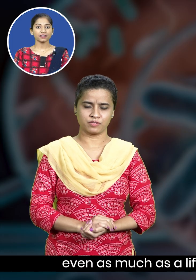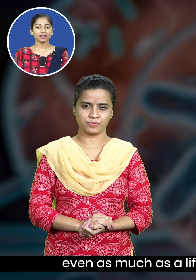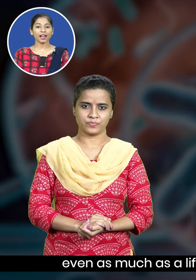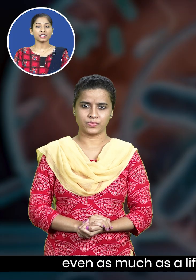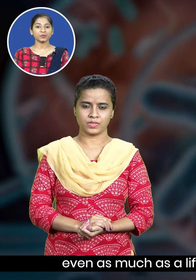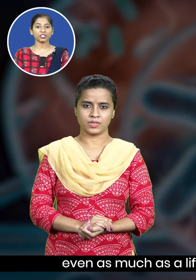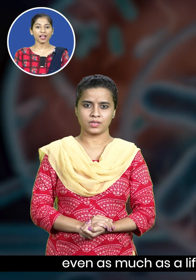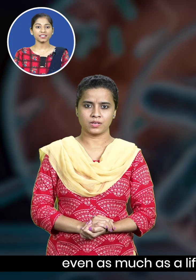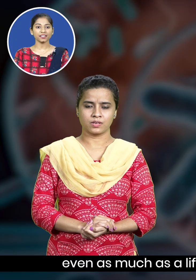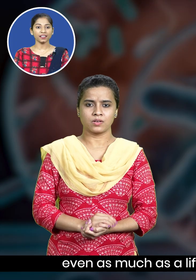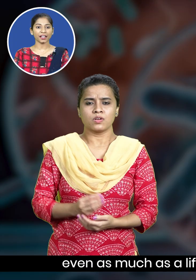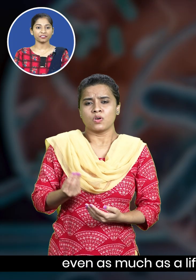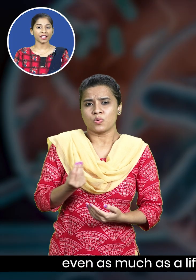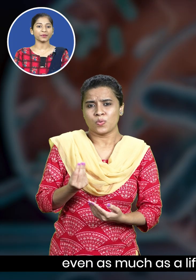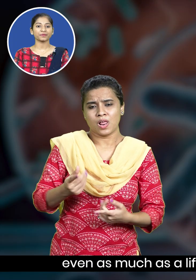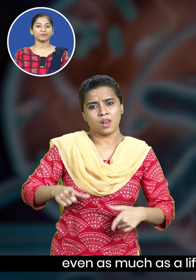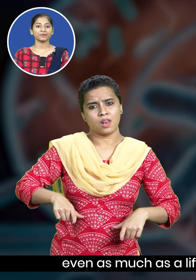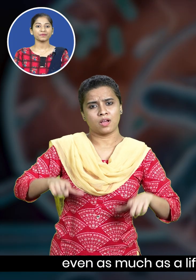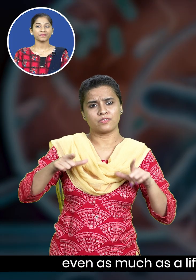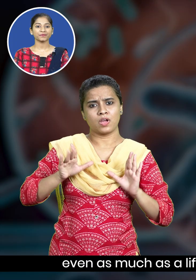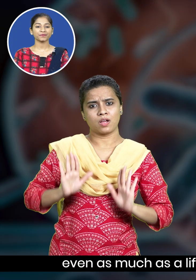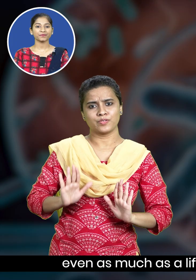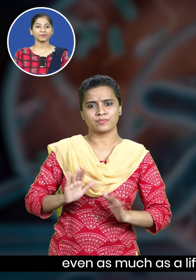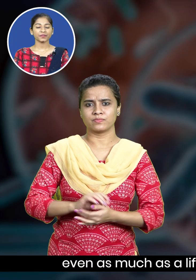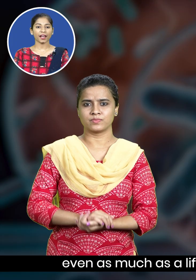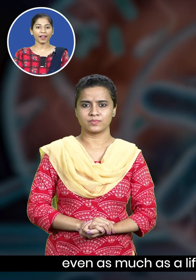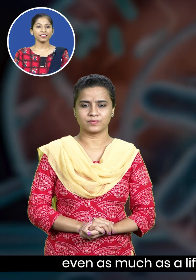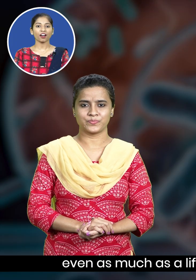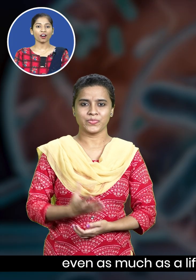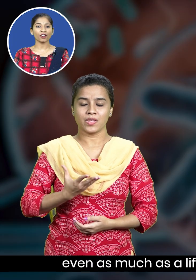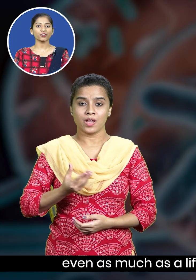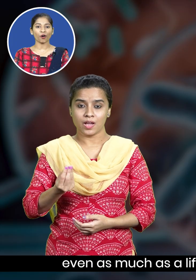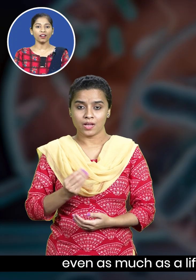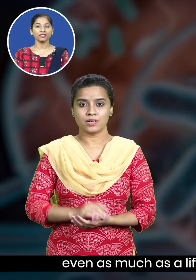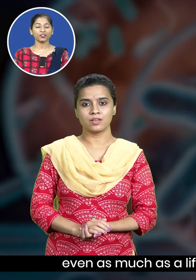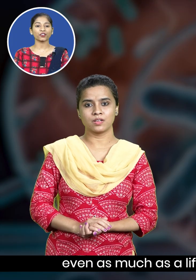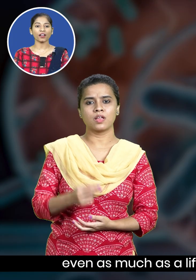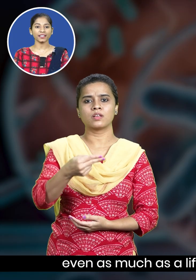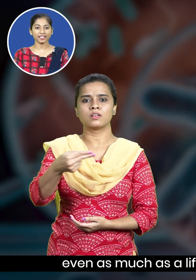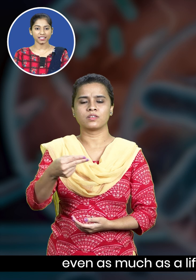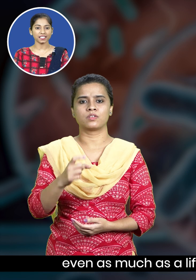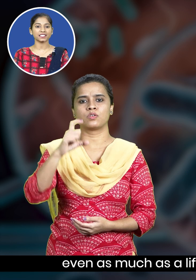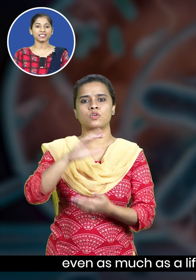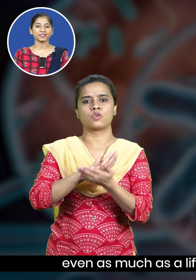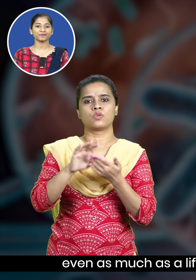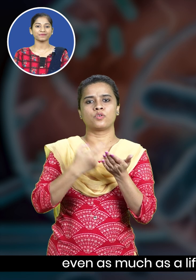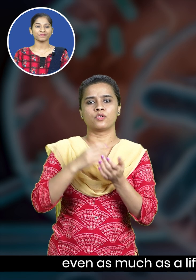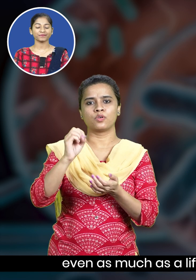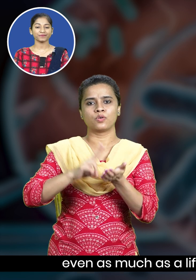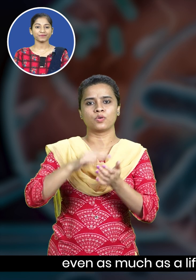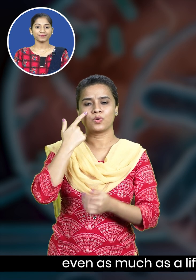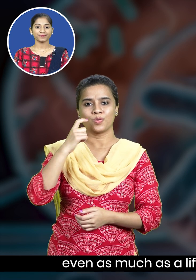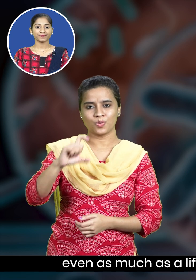even as much as a lifetime, and are called chronic diseases.